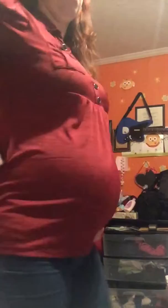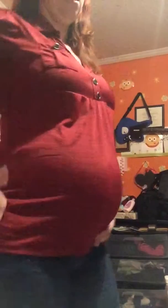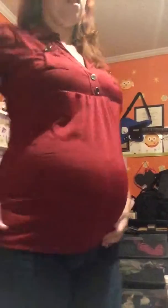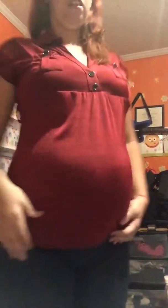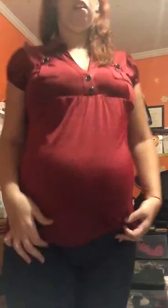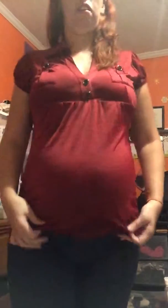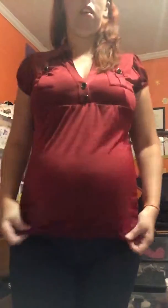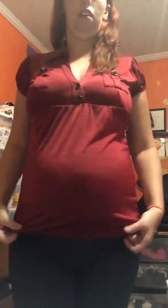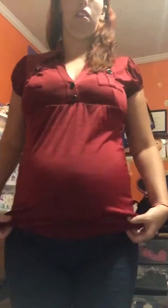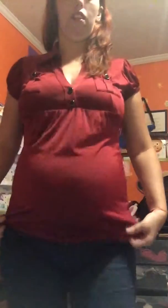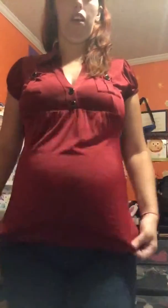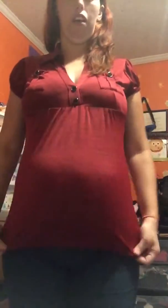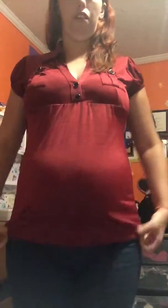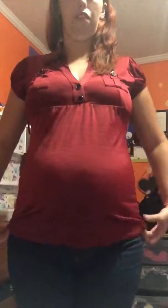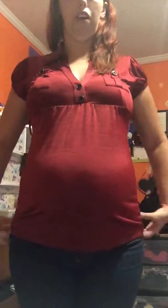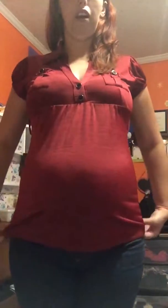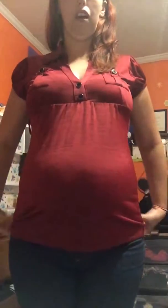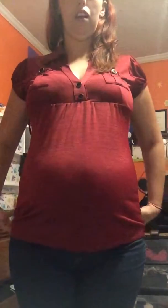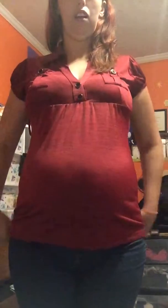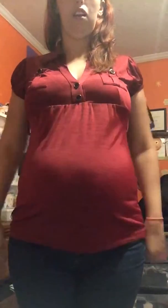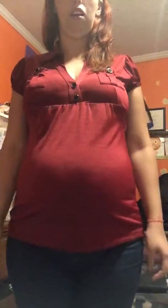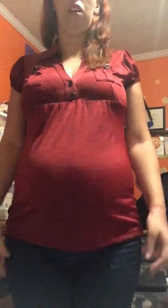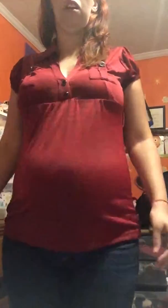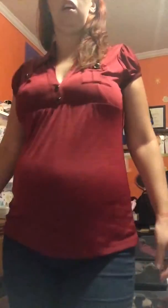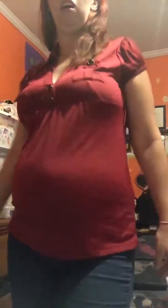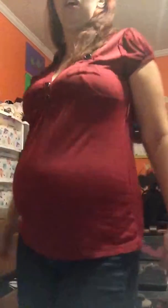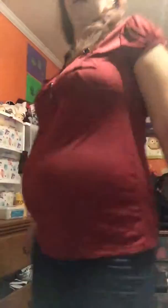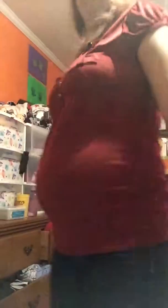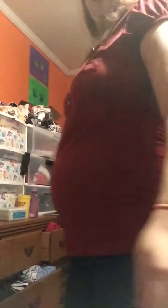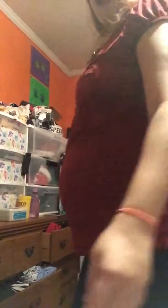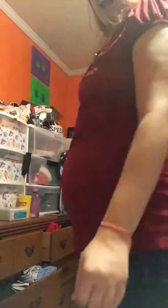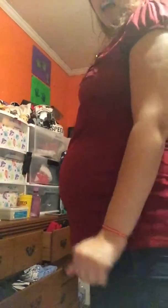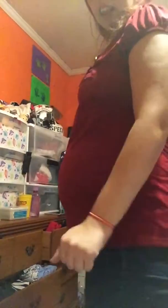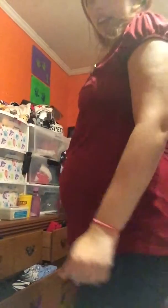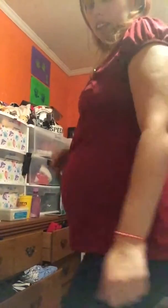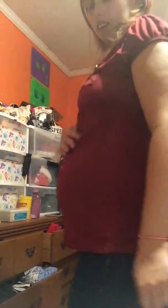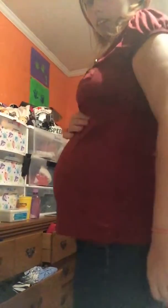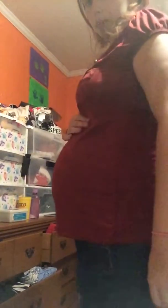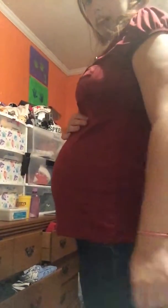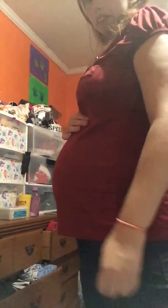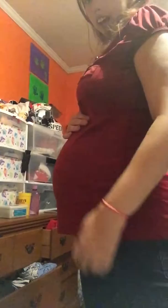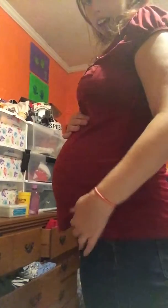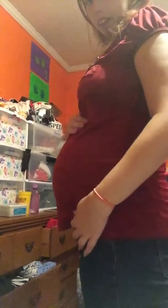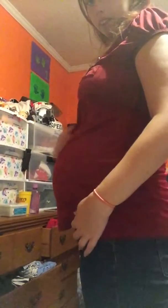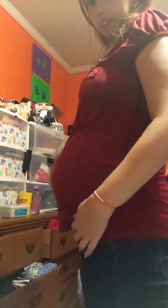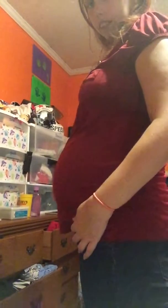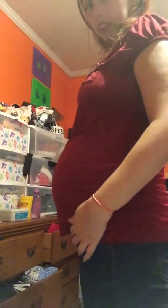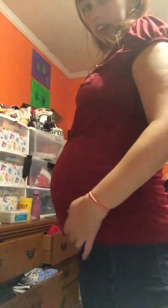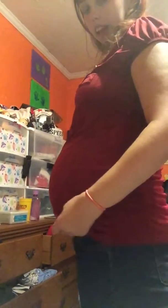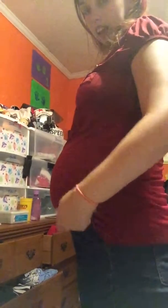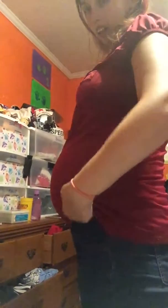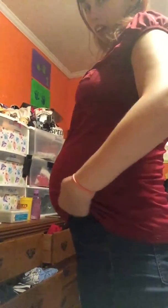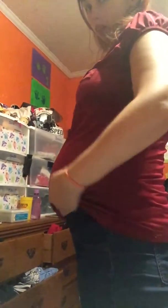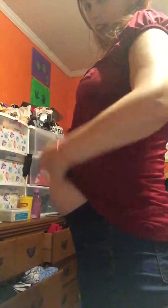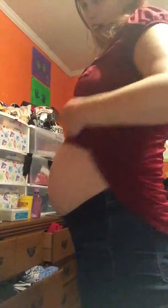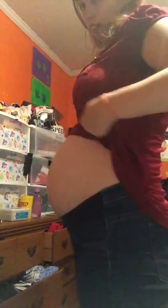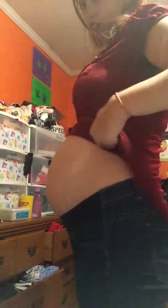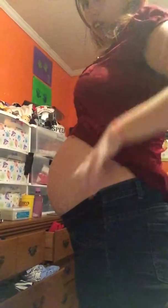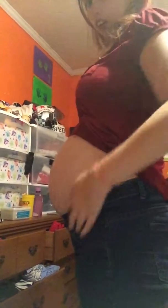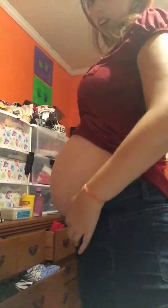This is the front and this is my left side. And then without the shirt,